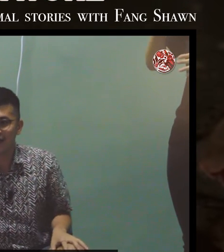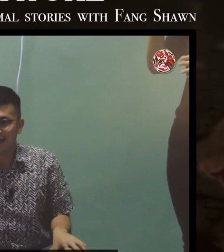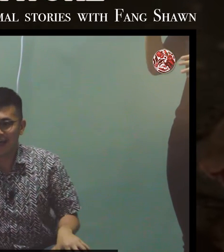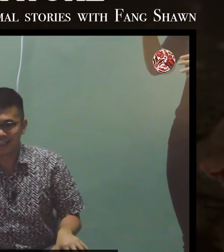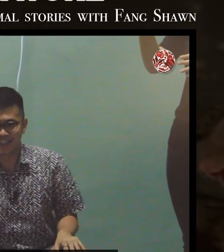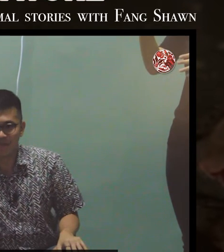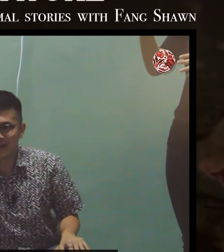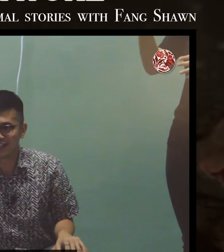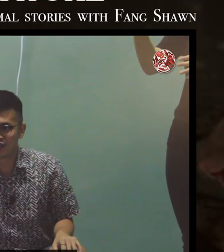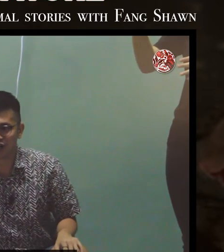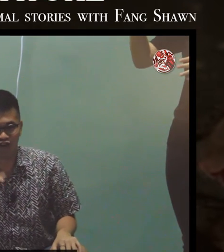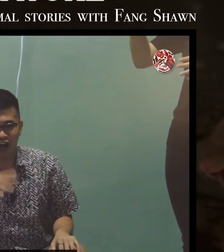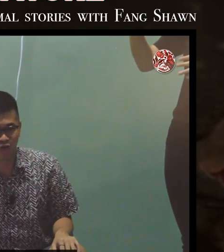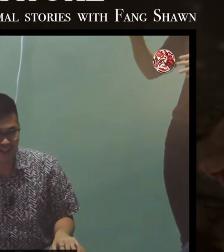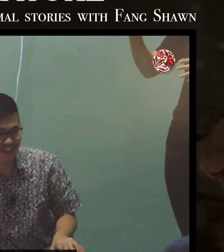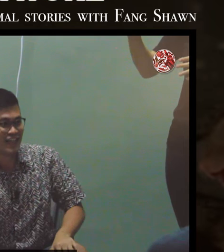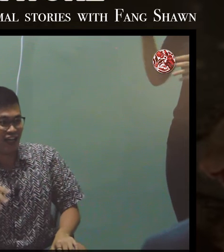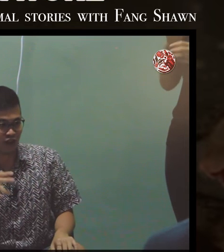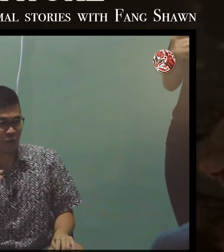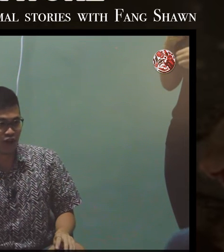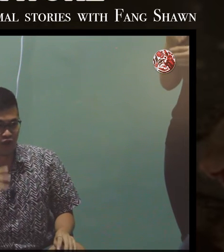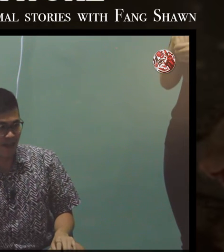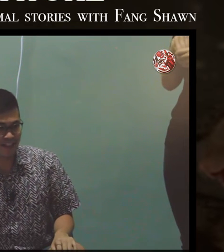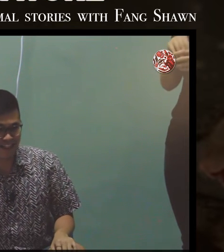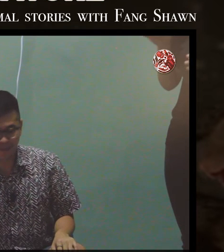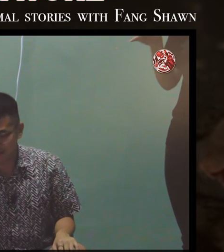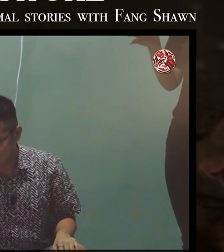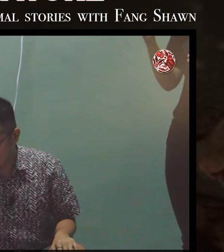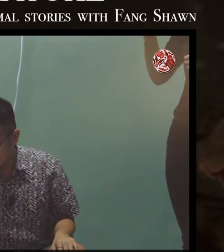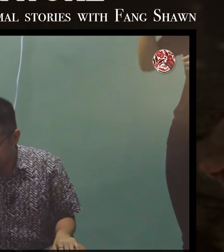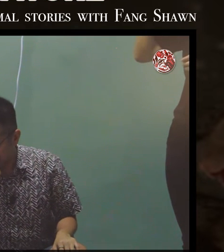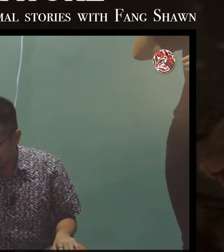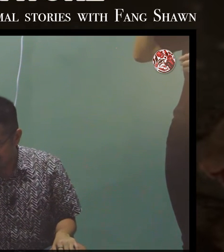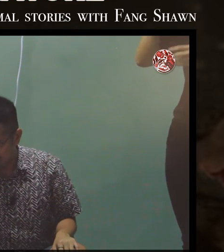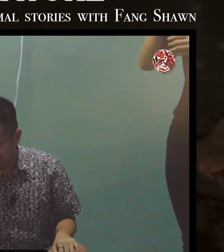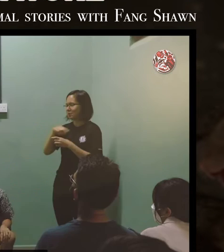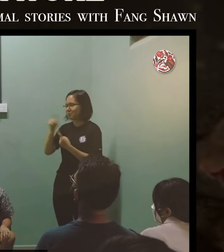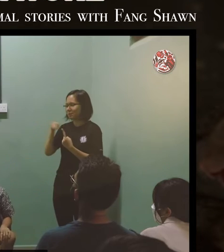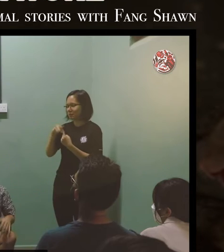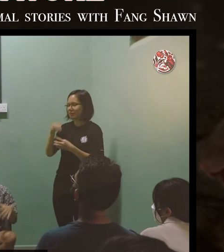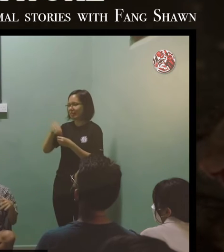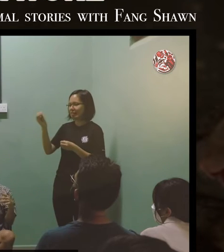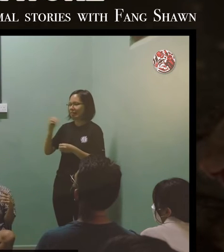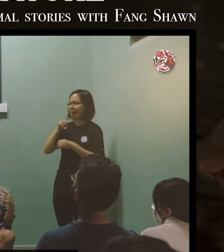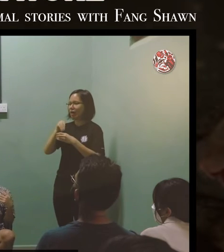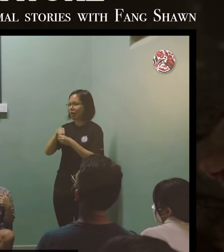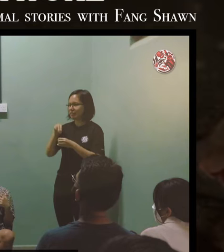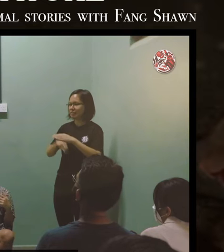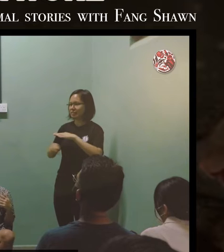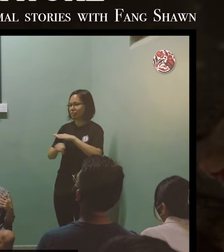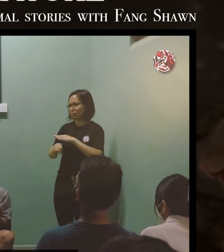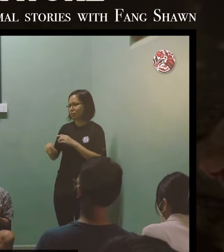camp at a certain place in the jungle for hours, and to be honest, for many days, sometimes even weeks. And, you know, it's